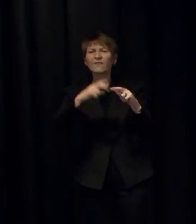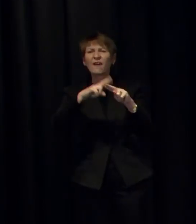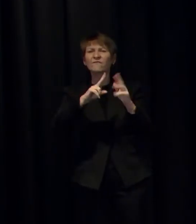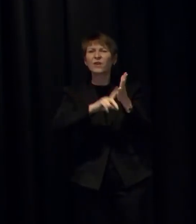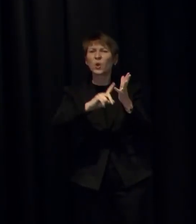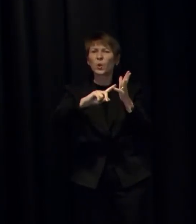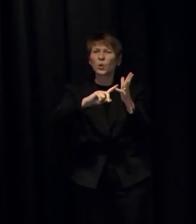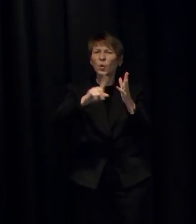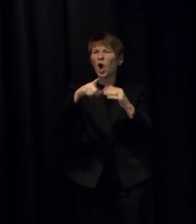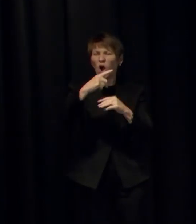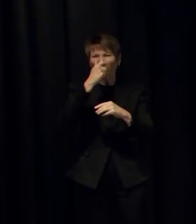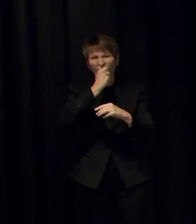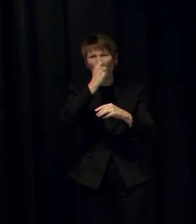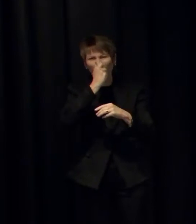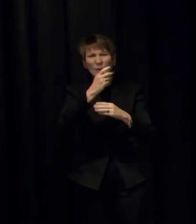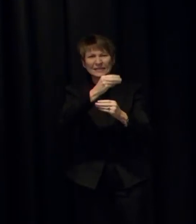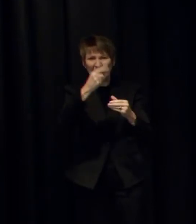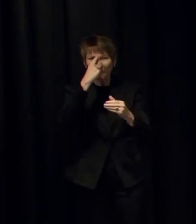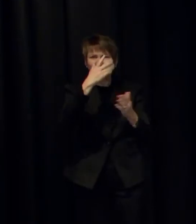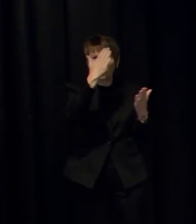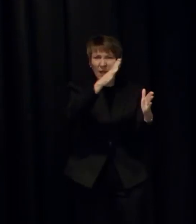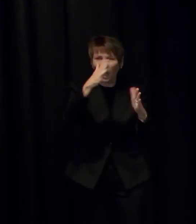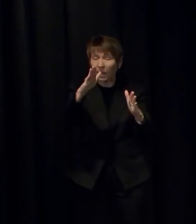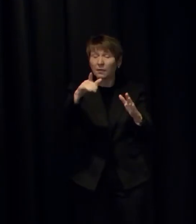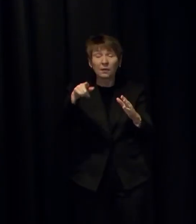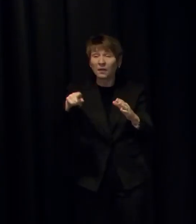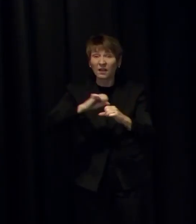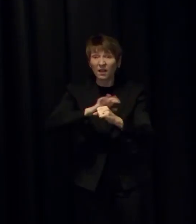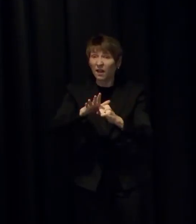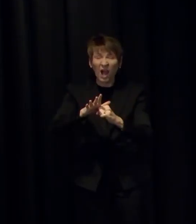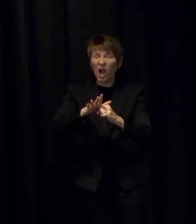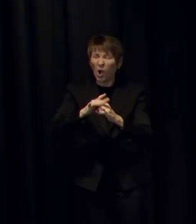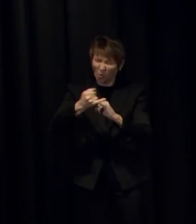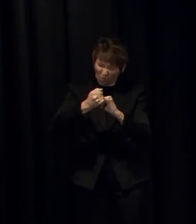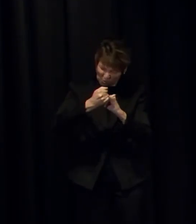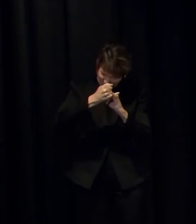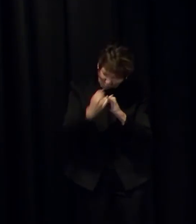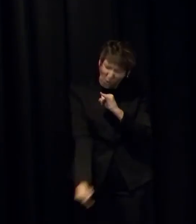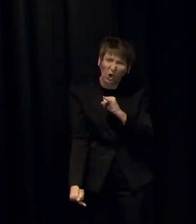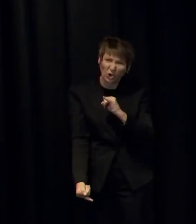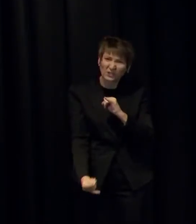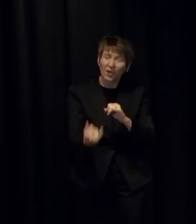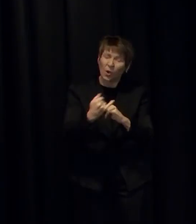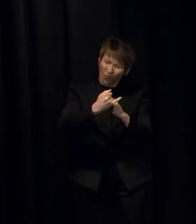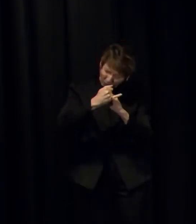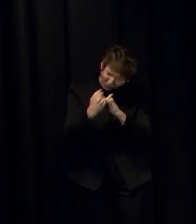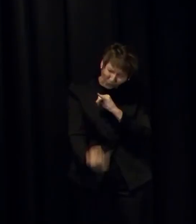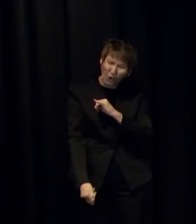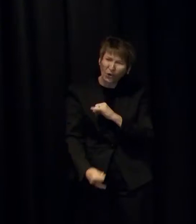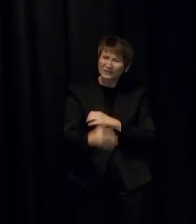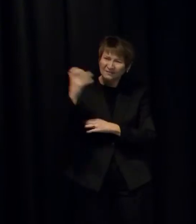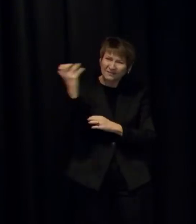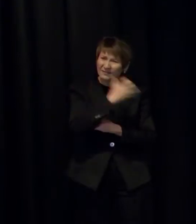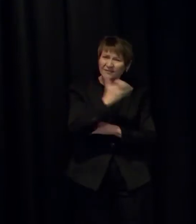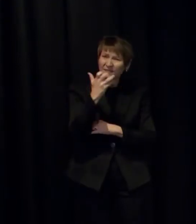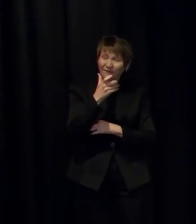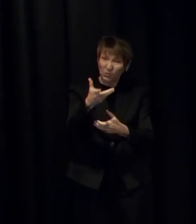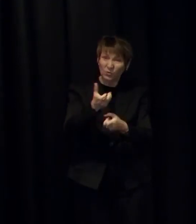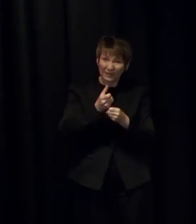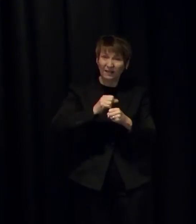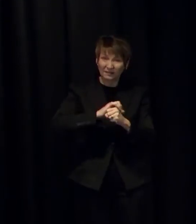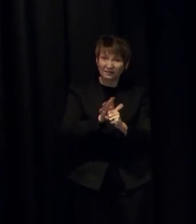So those vaccination figures across many LGAs in Metro Melbourne and regional Victoria are